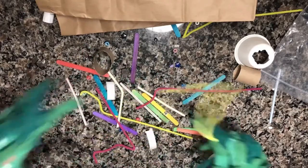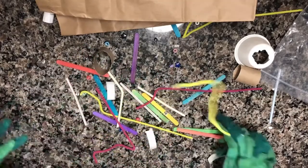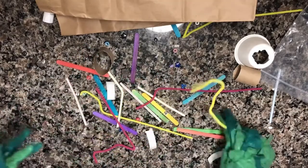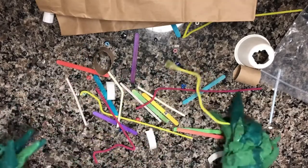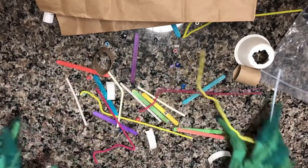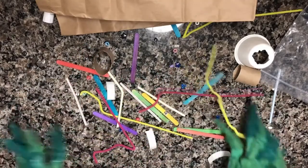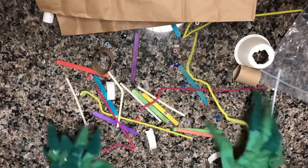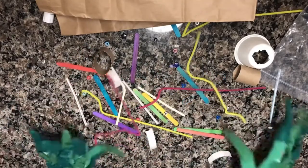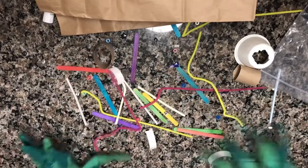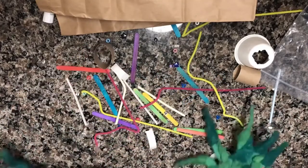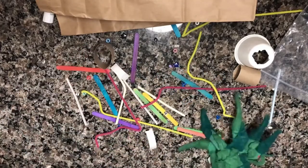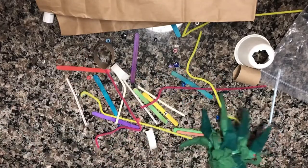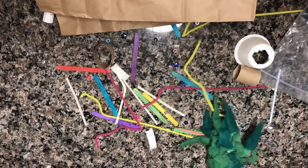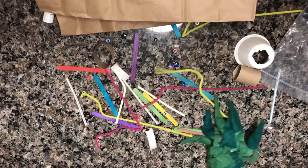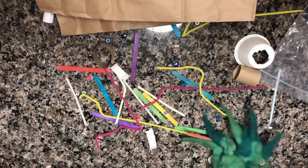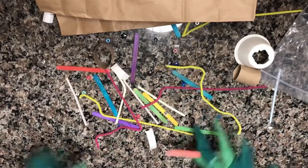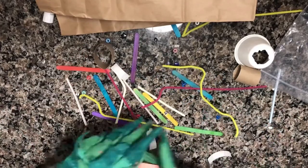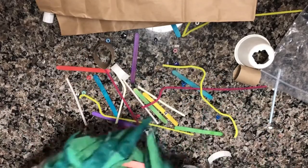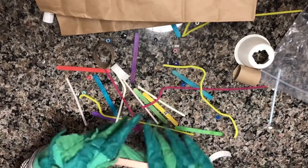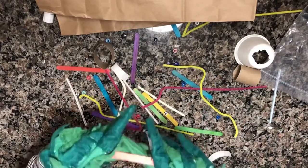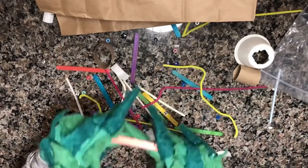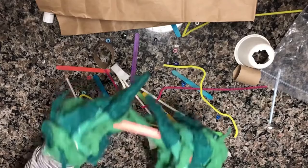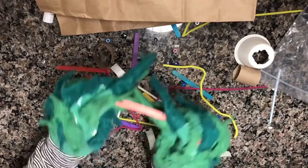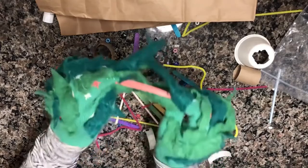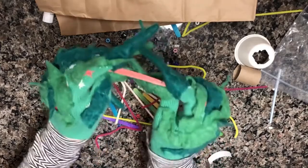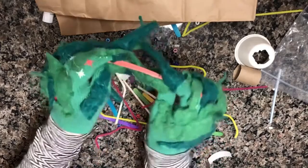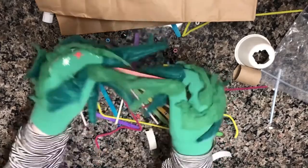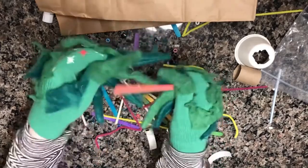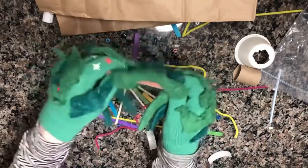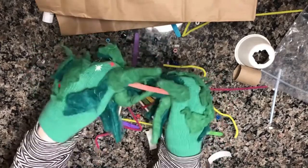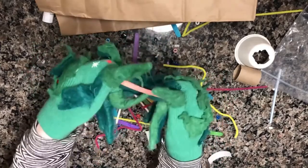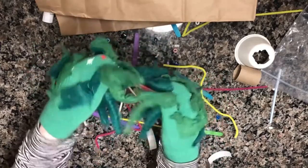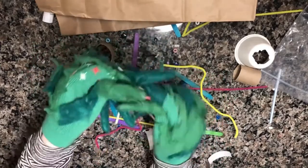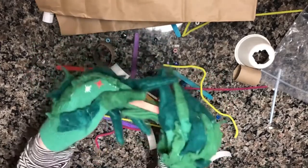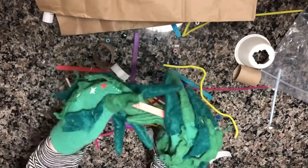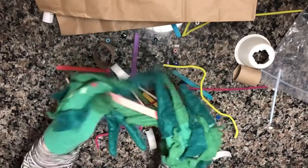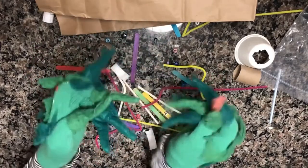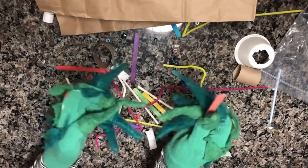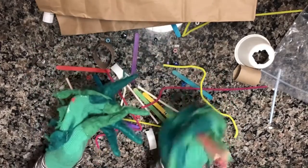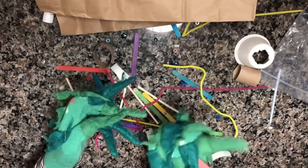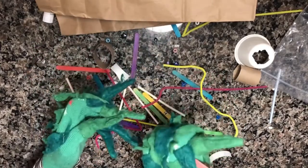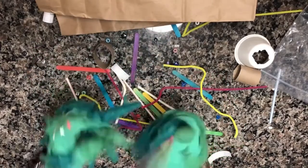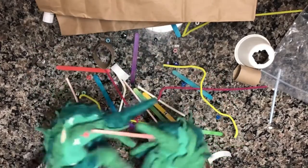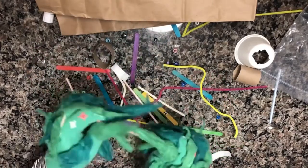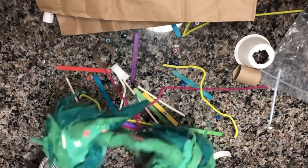What can all of these things do? Let's see. This one, not bendy at all. Quite